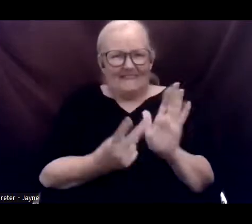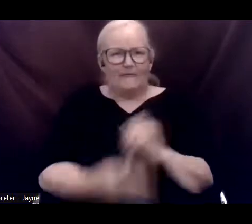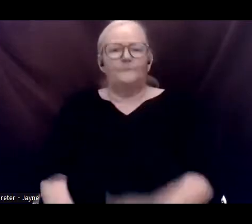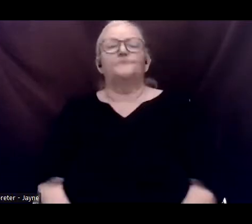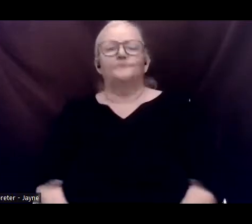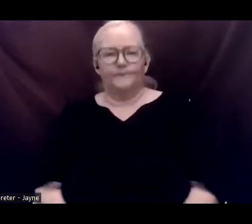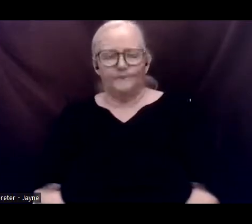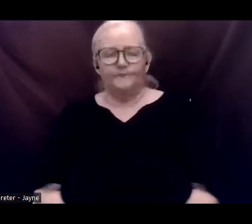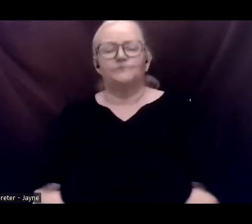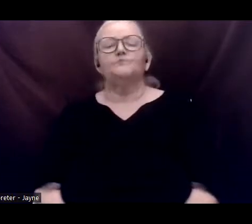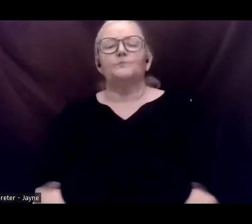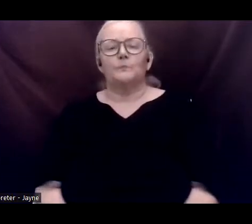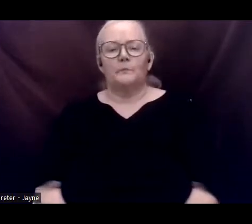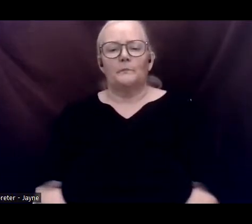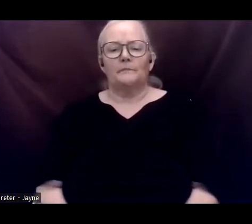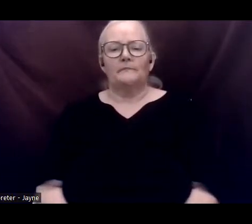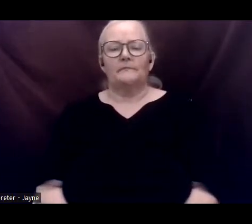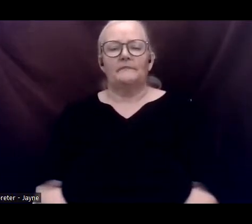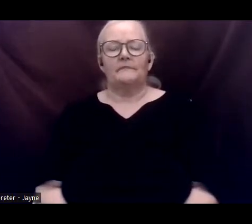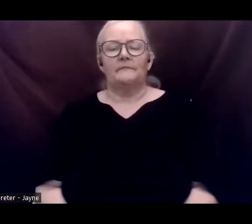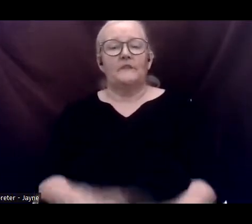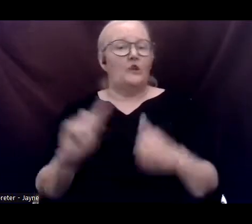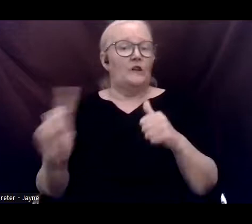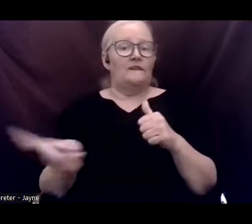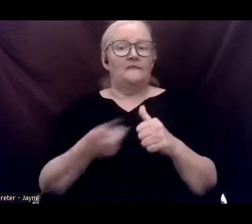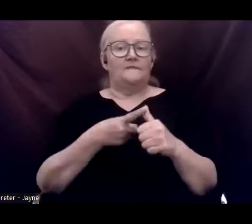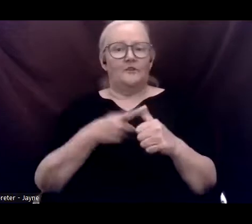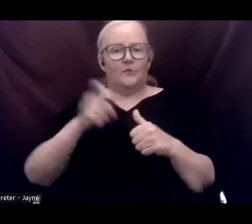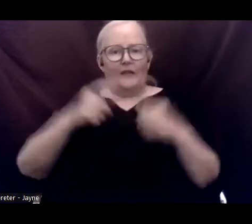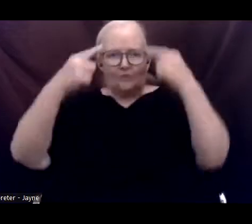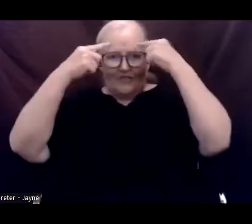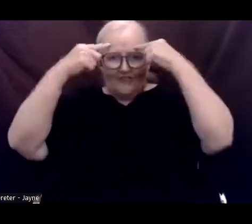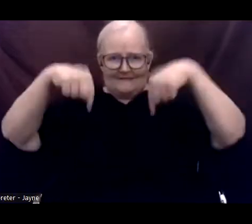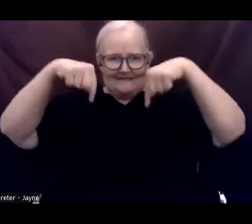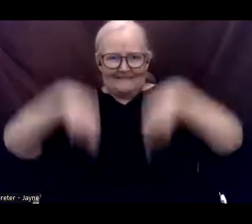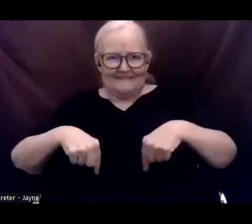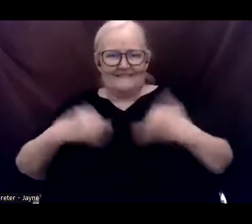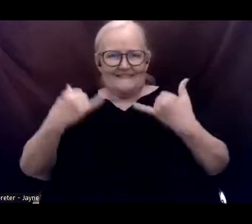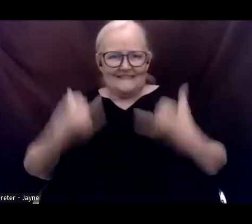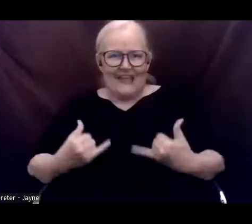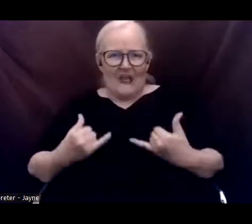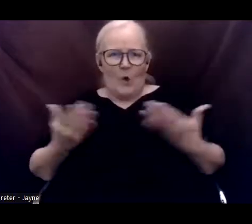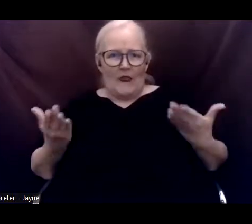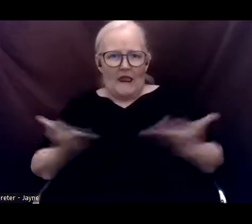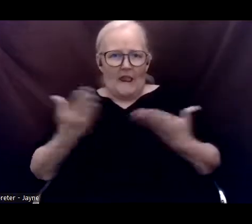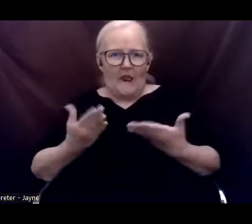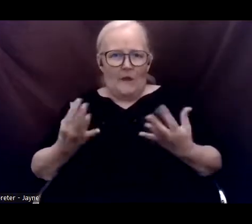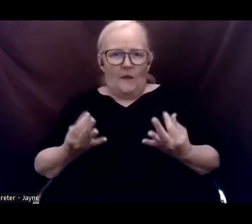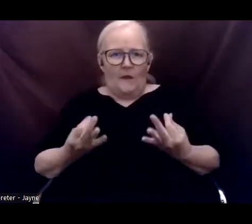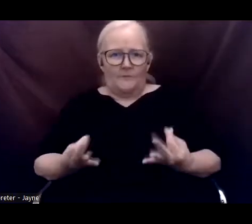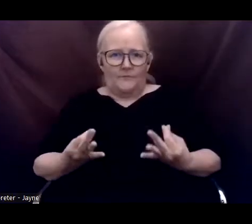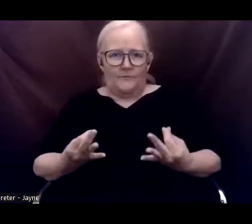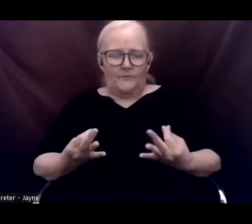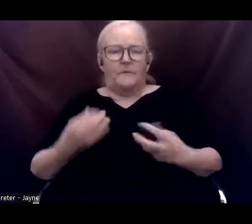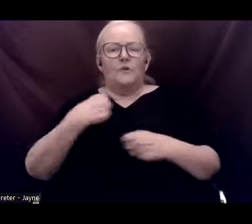We'll begin by grounding and centering ourselves in the here and now. Now, create a protective